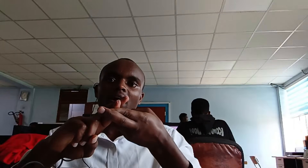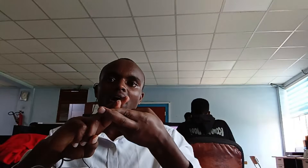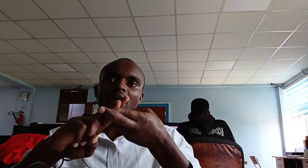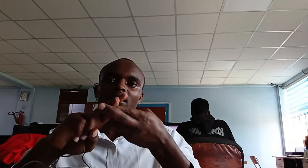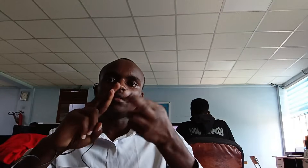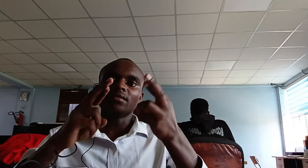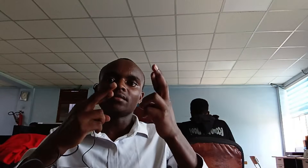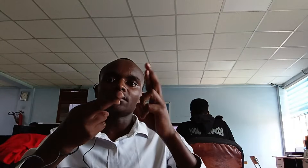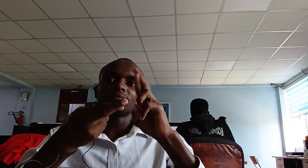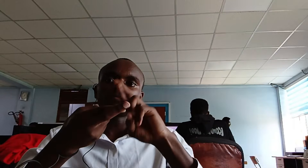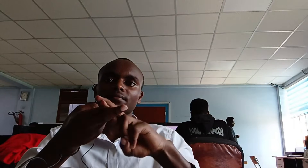Relate.